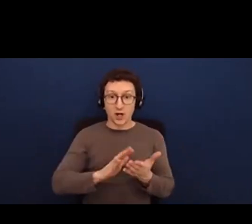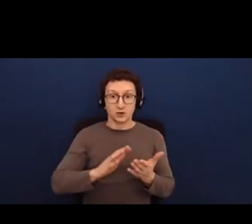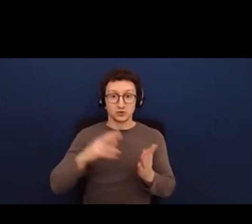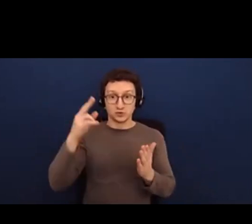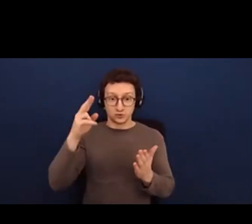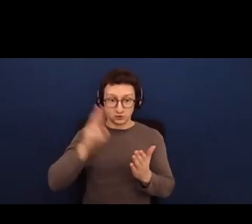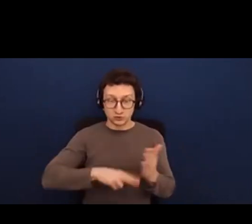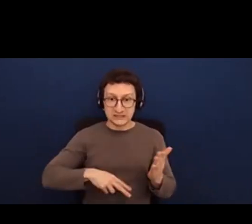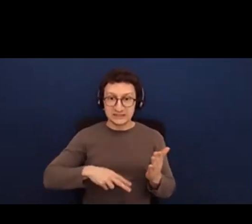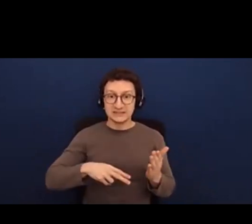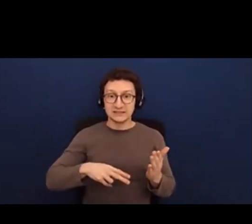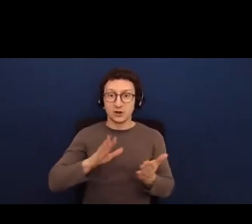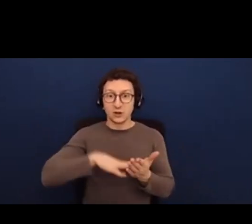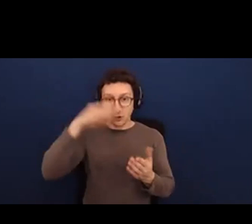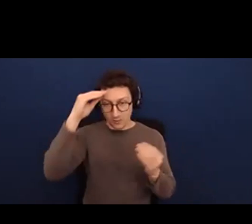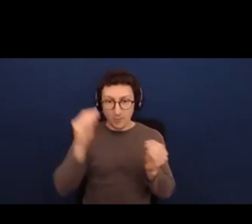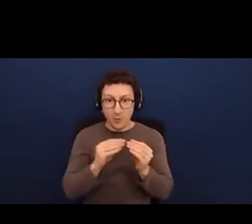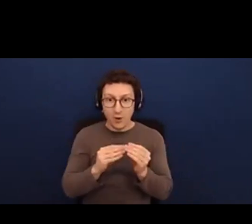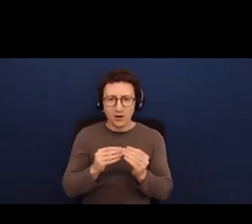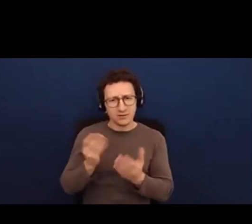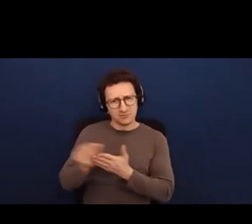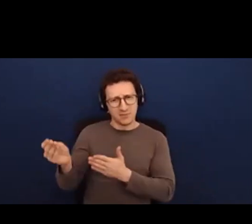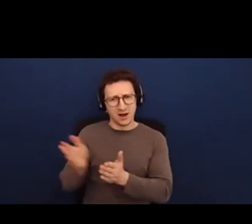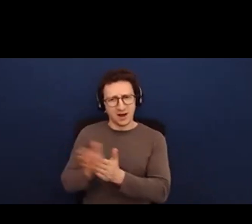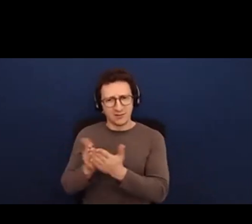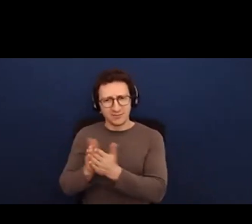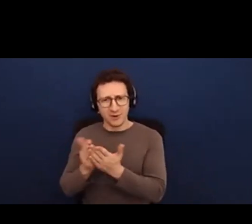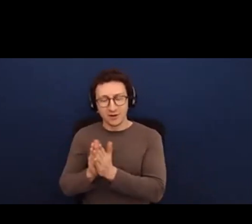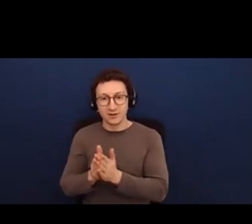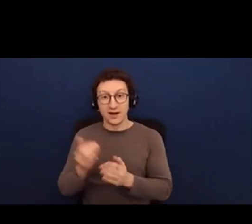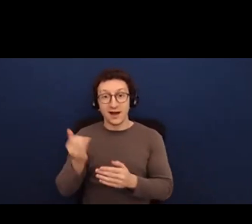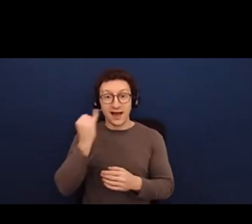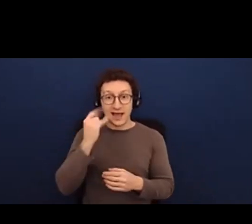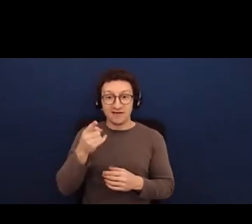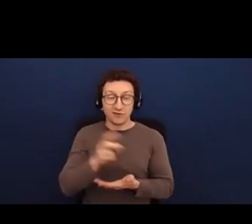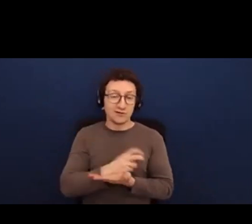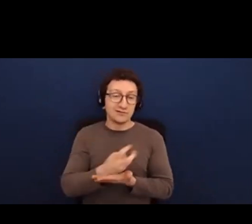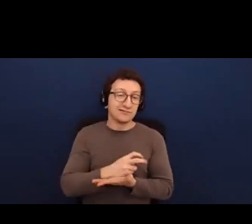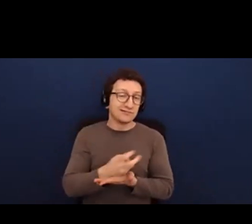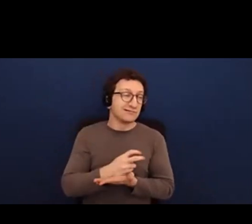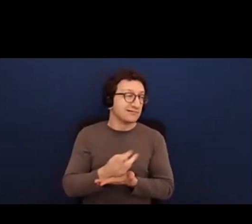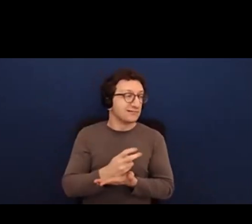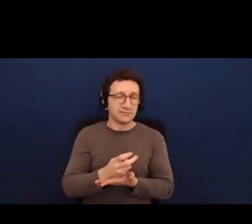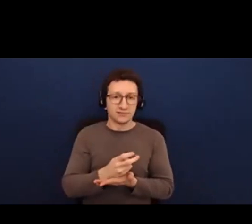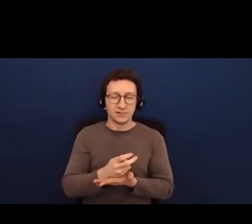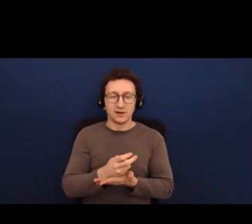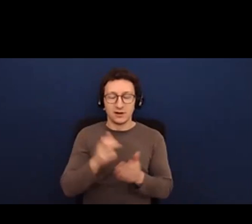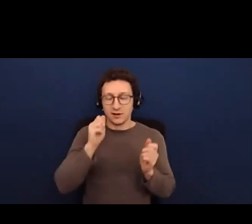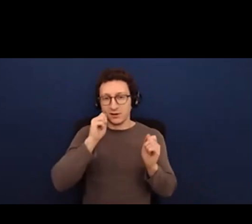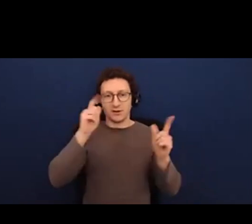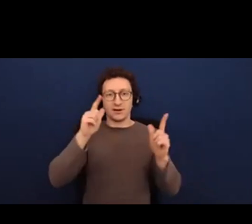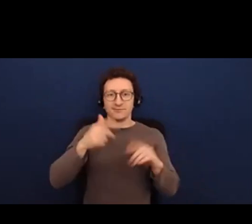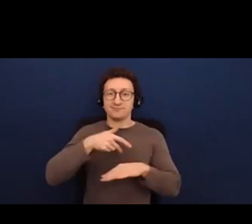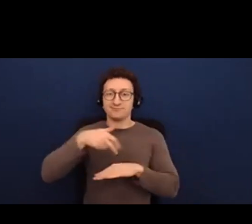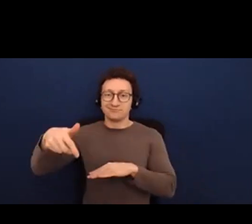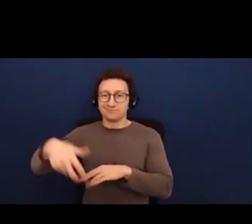sleep, you know, at 3 o'clock in the morning, you can get up and read your copy of Communings of the Spirit and